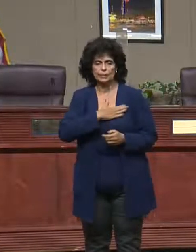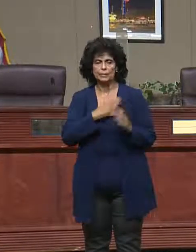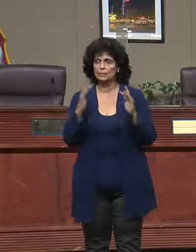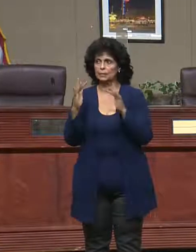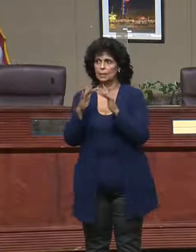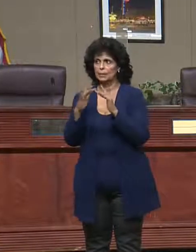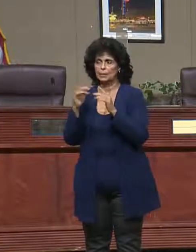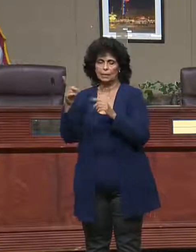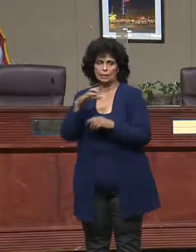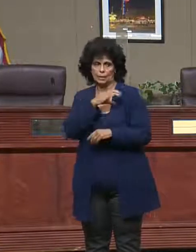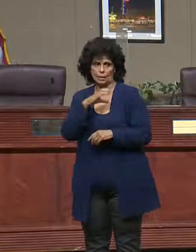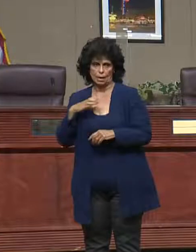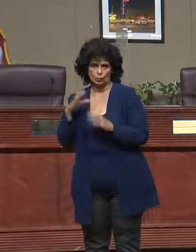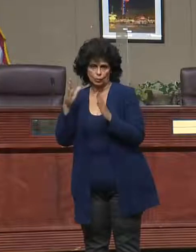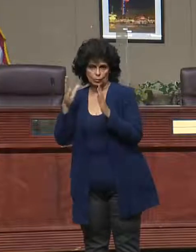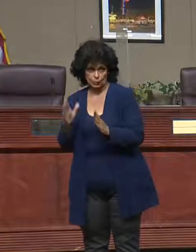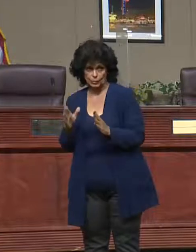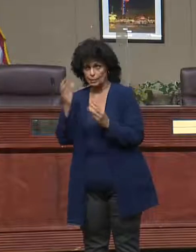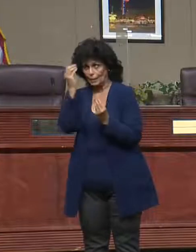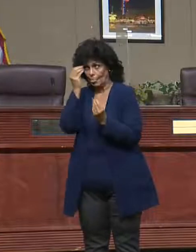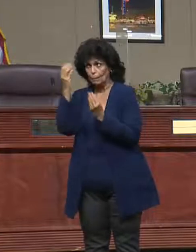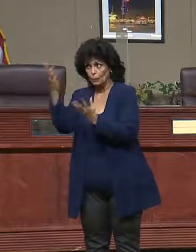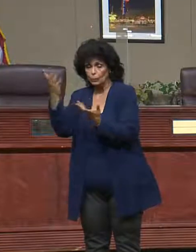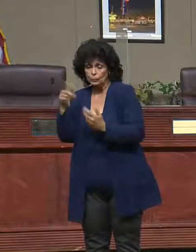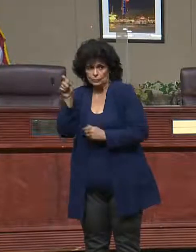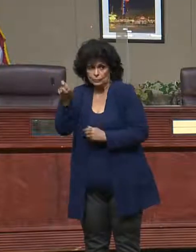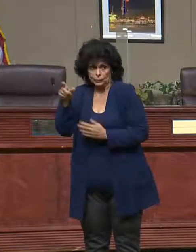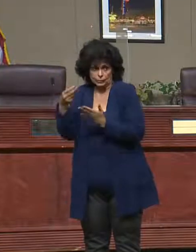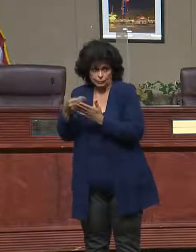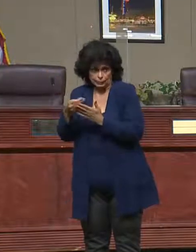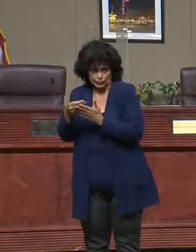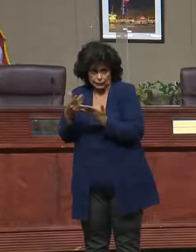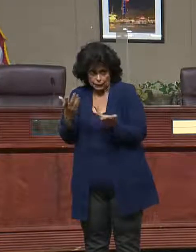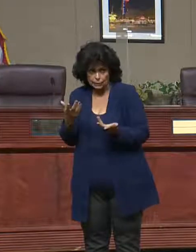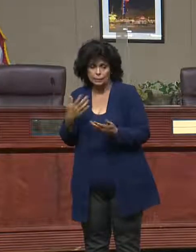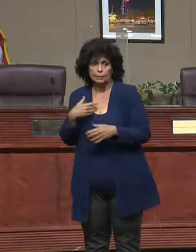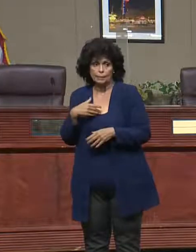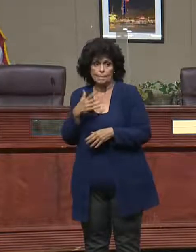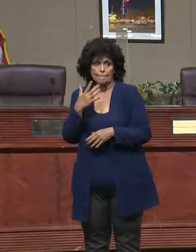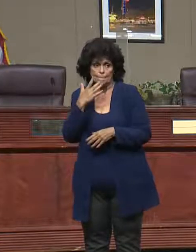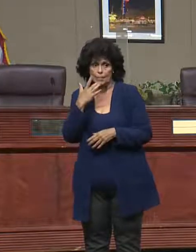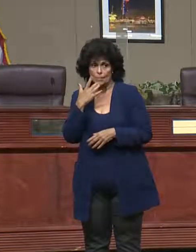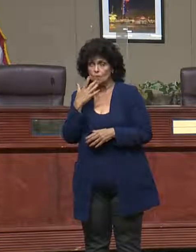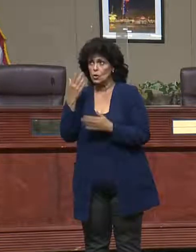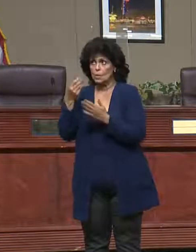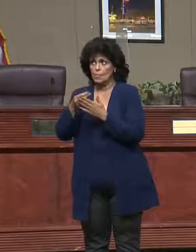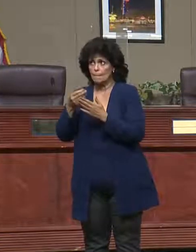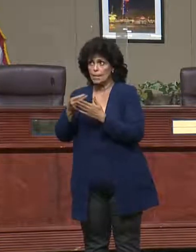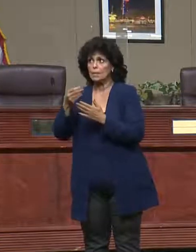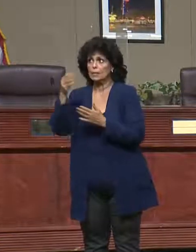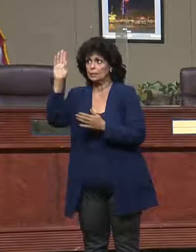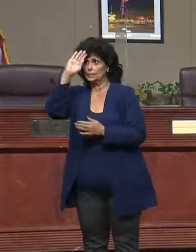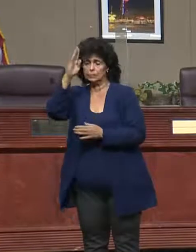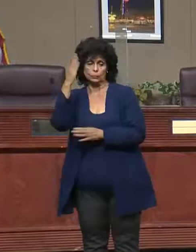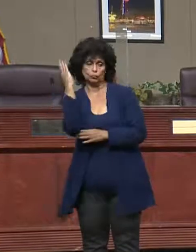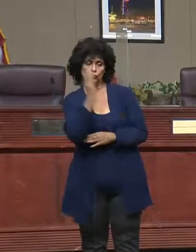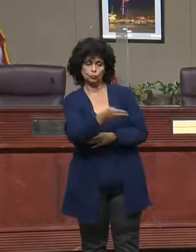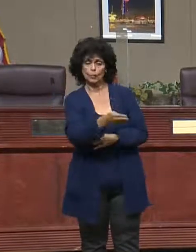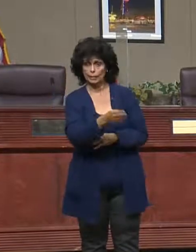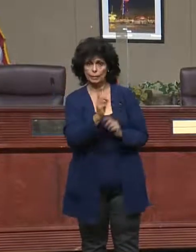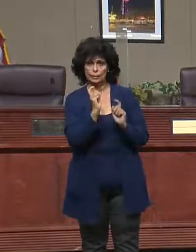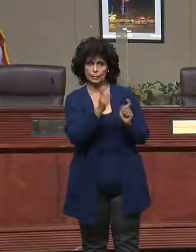or congressperson to let them know that we would prefer a direct funding. It doesn't look like this